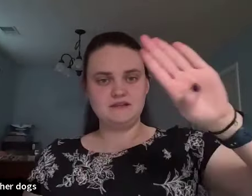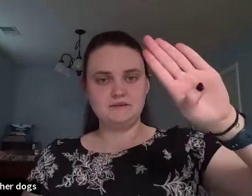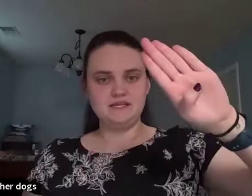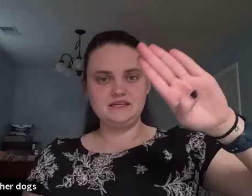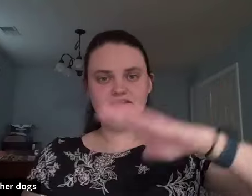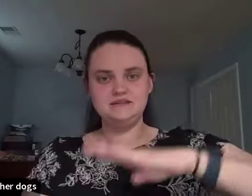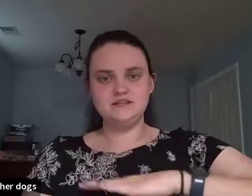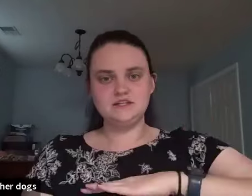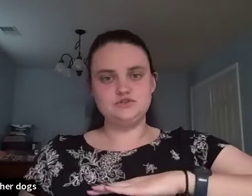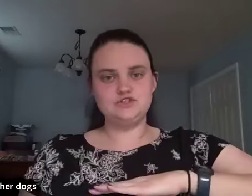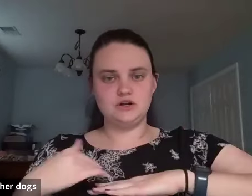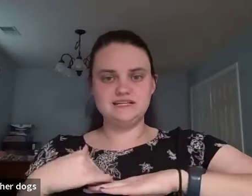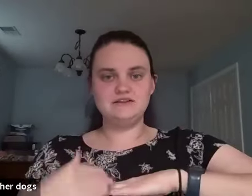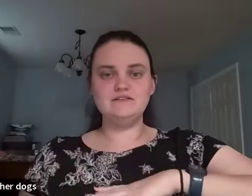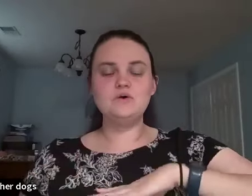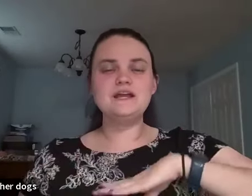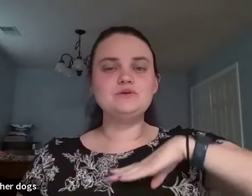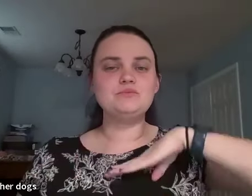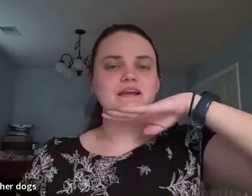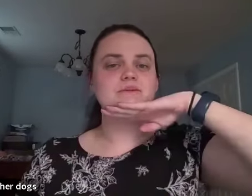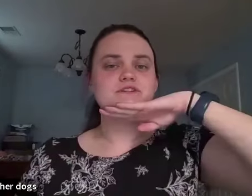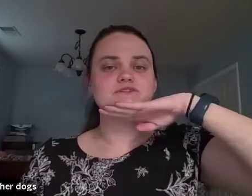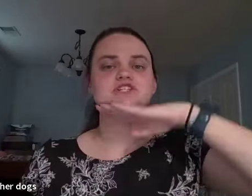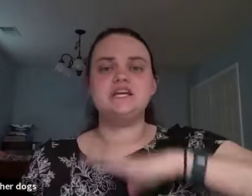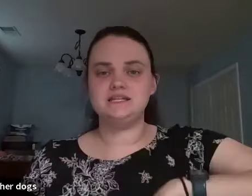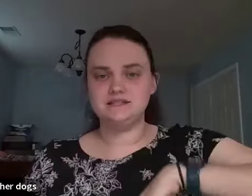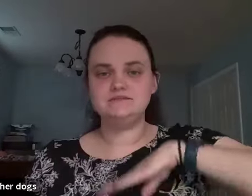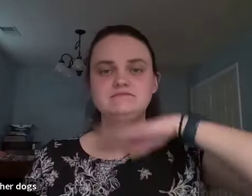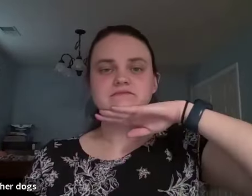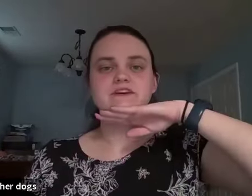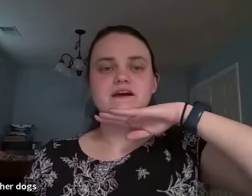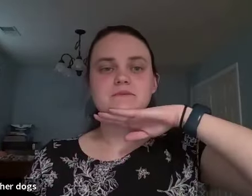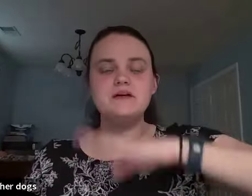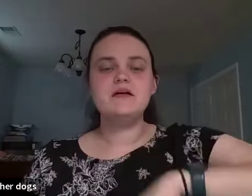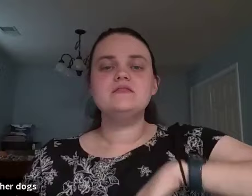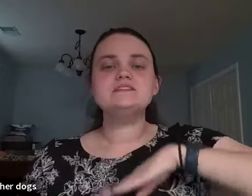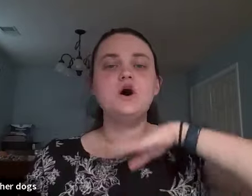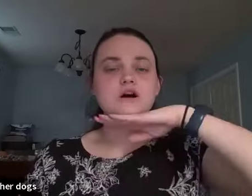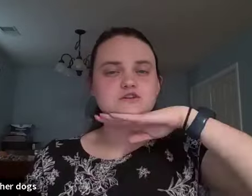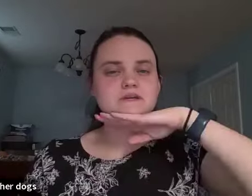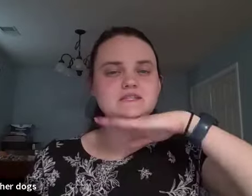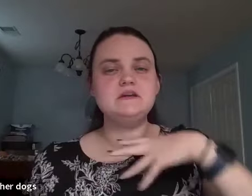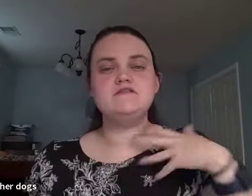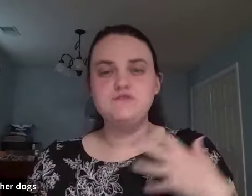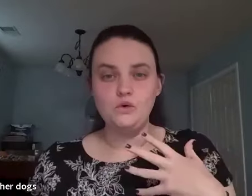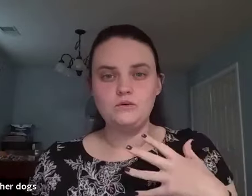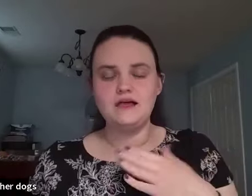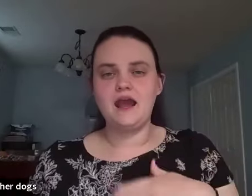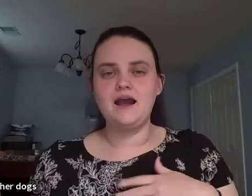like a B, you start down low and you bring it up to your chin. Fed up. This also means being full. Like